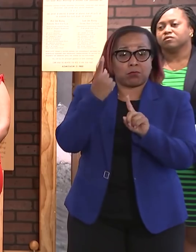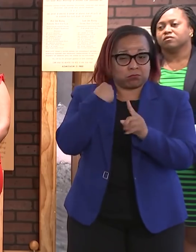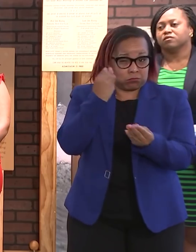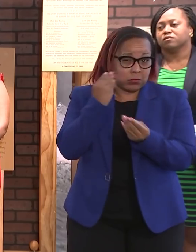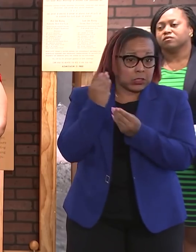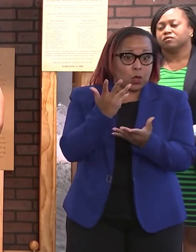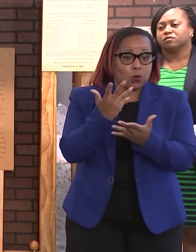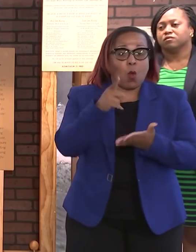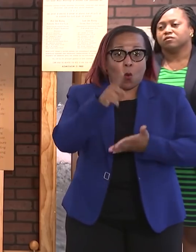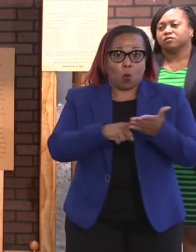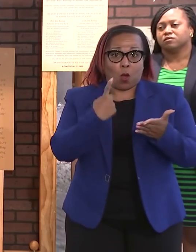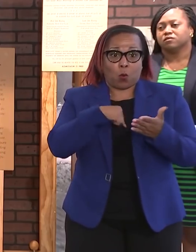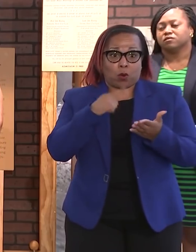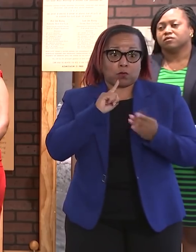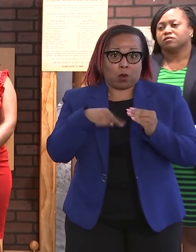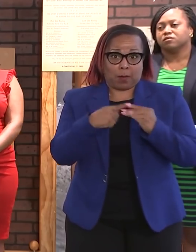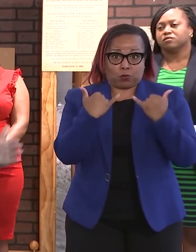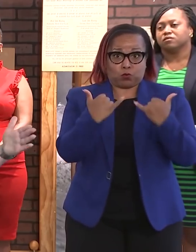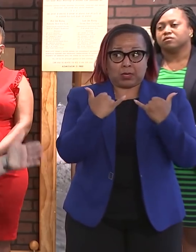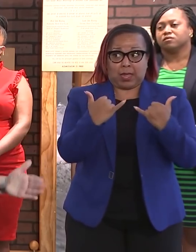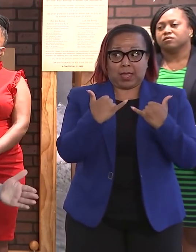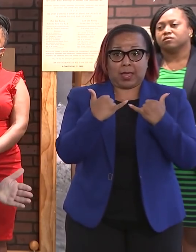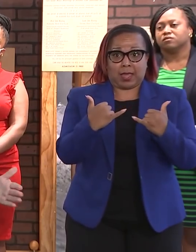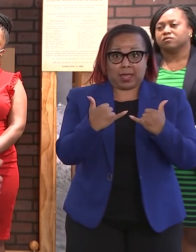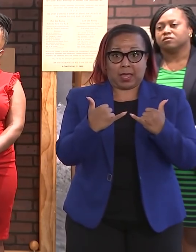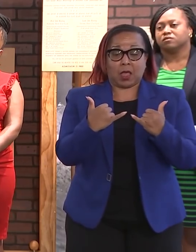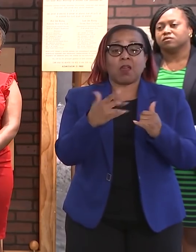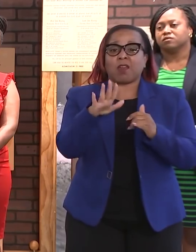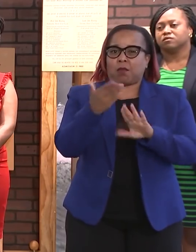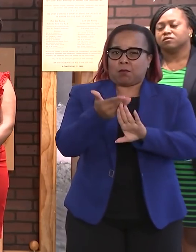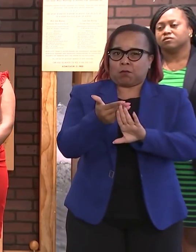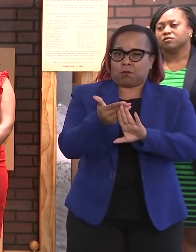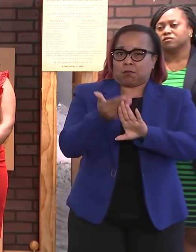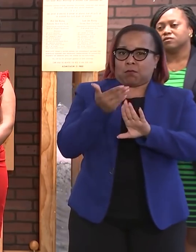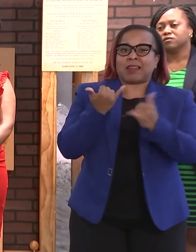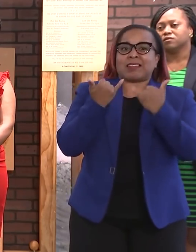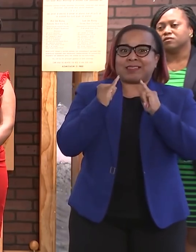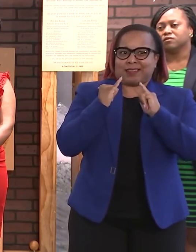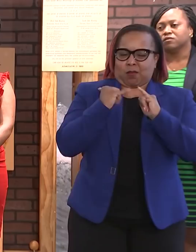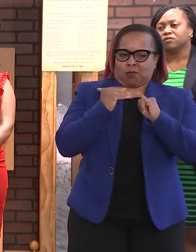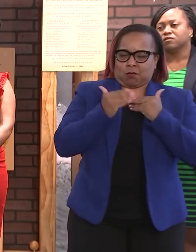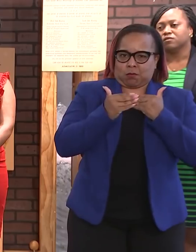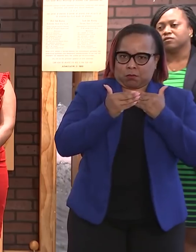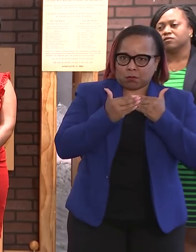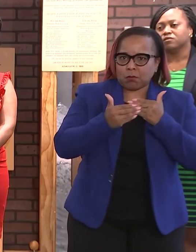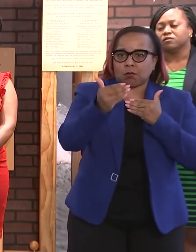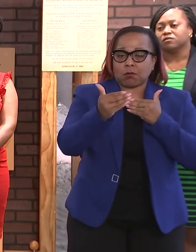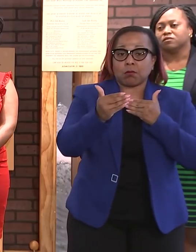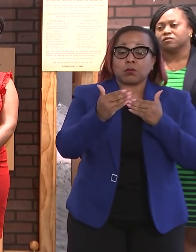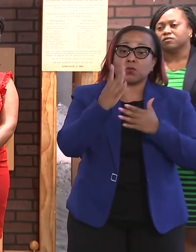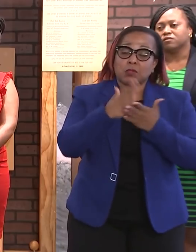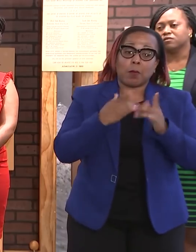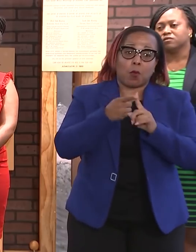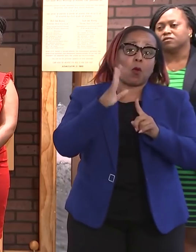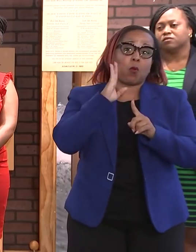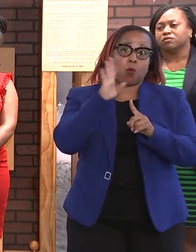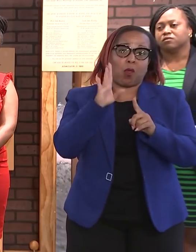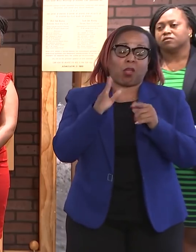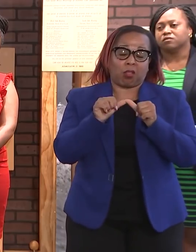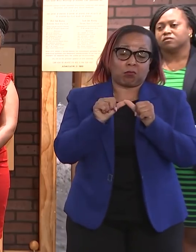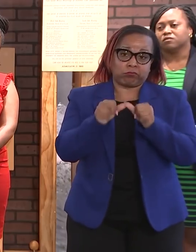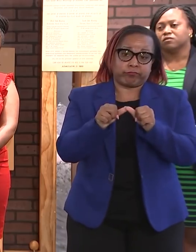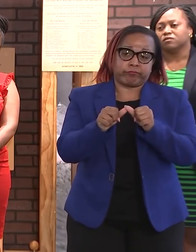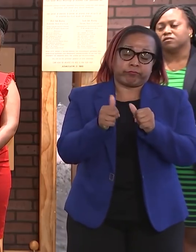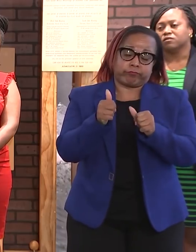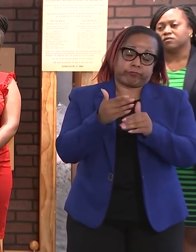tell you, what we are talking about today predates, is still going on, and to an extent will outlive